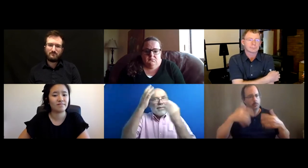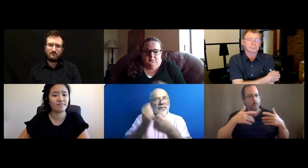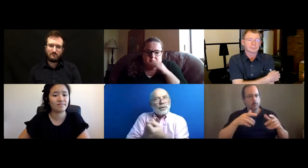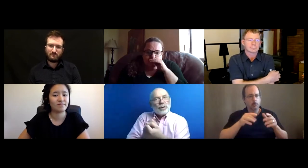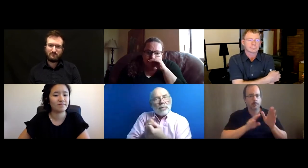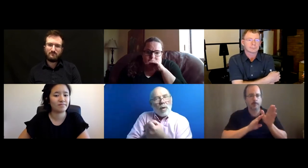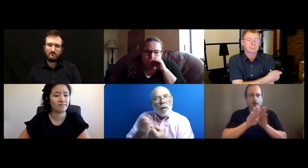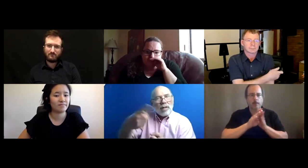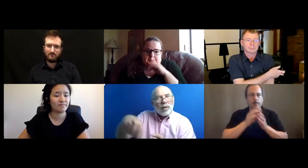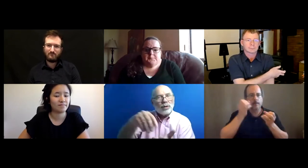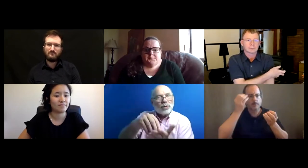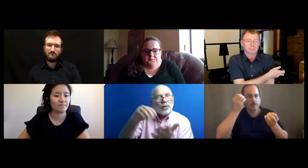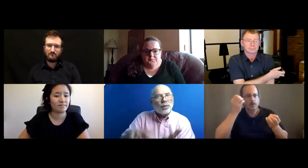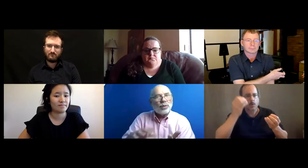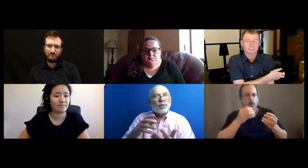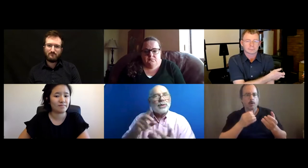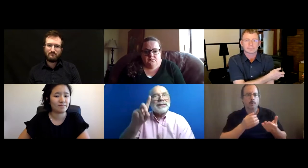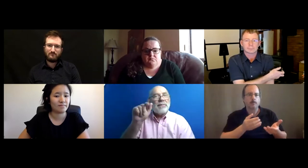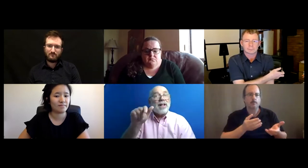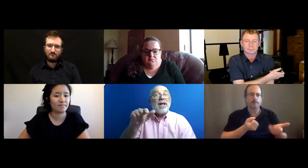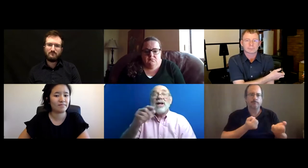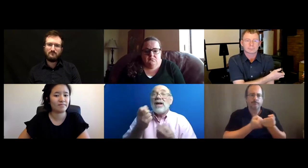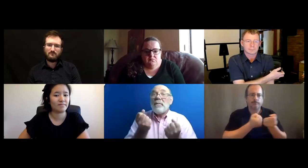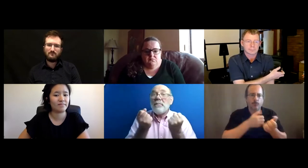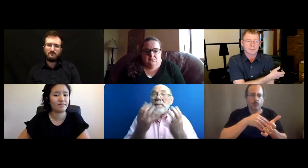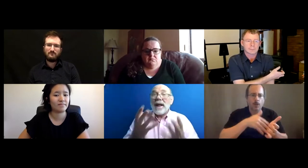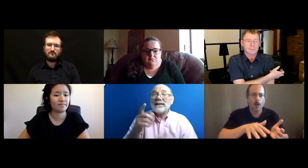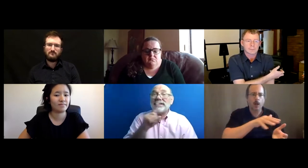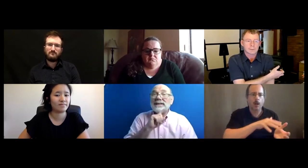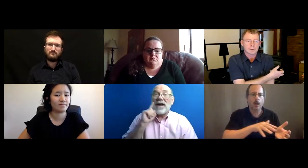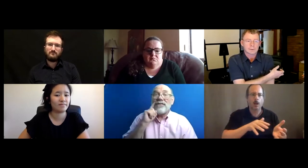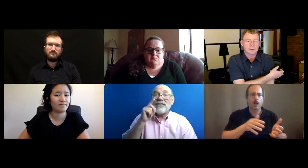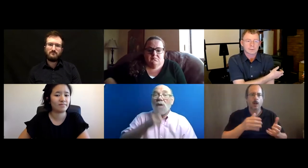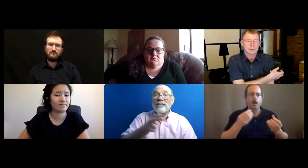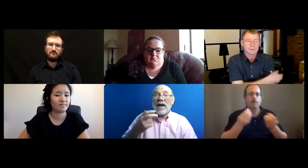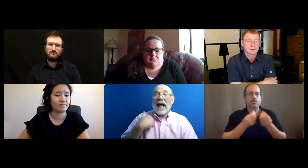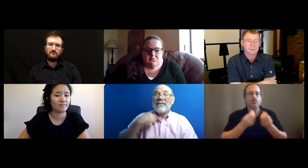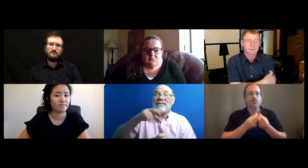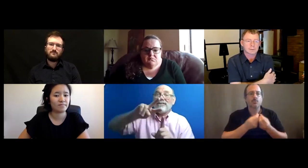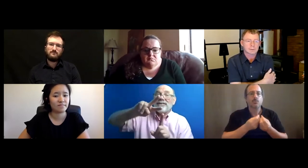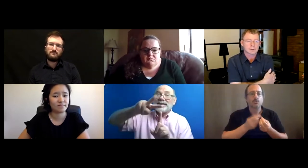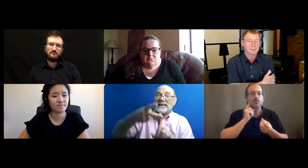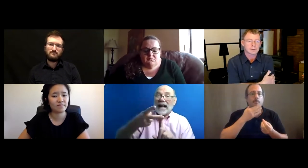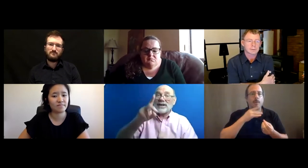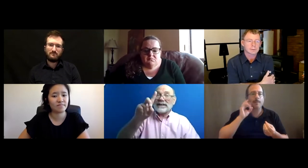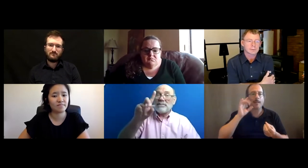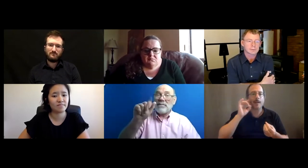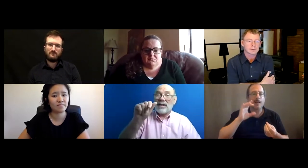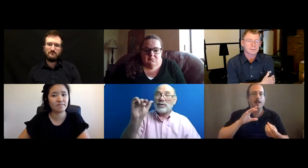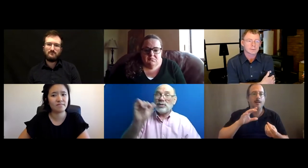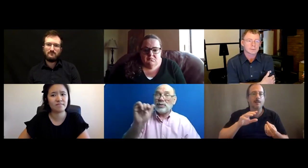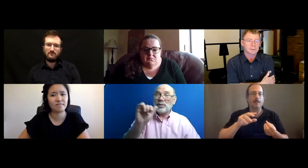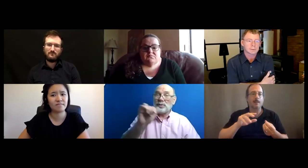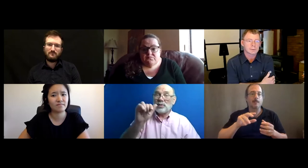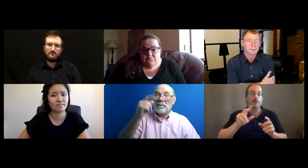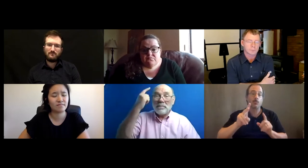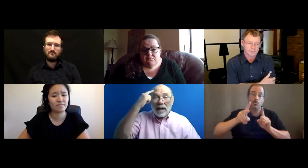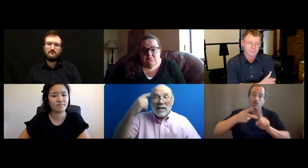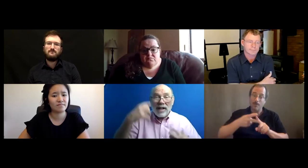of worry and disruption. And these students needed additional supports. A lot of our deaf and hard of hearing youth